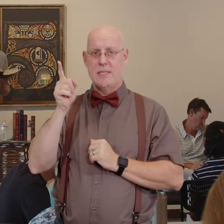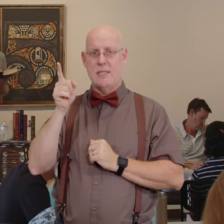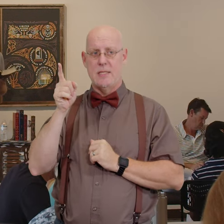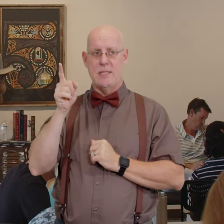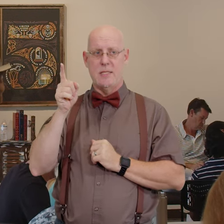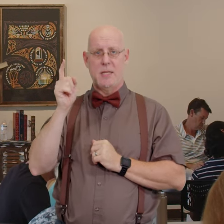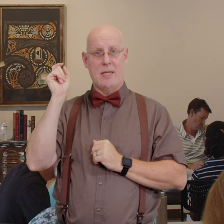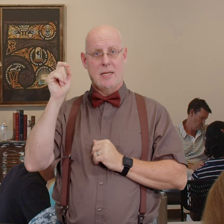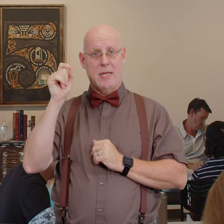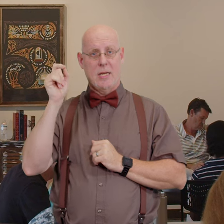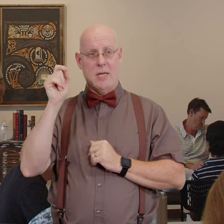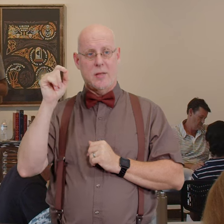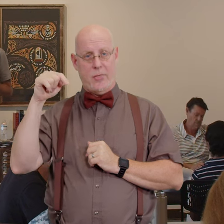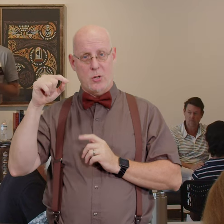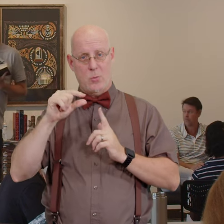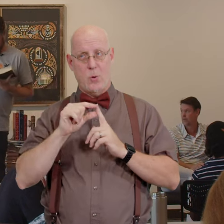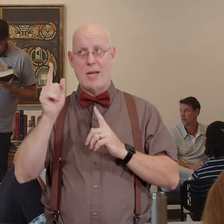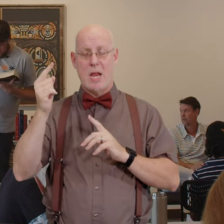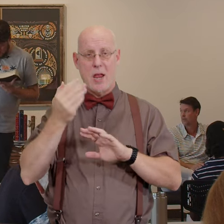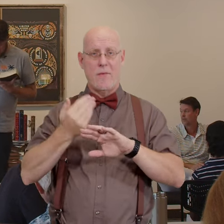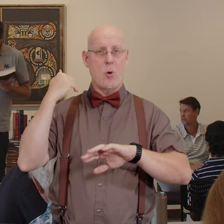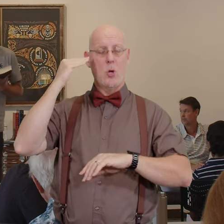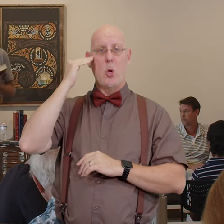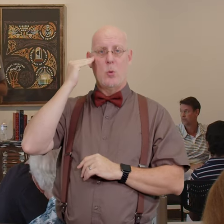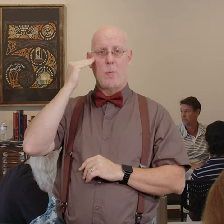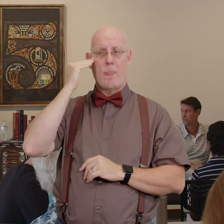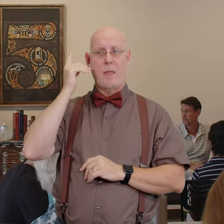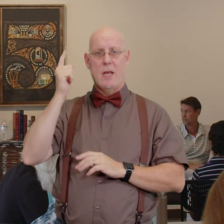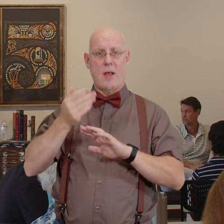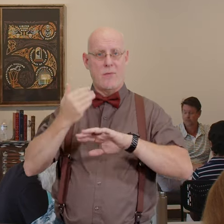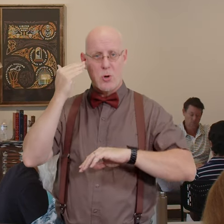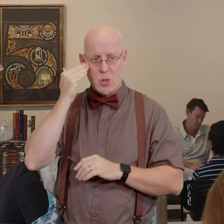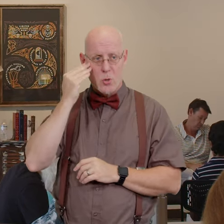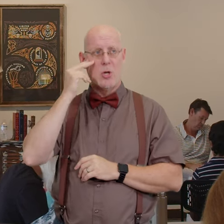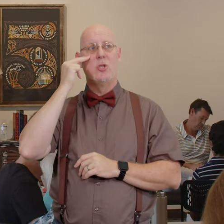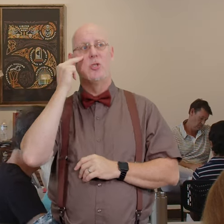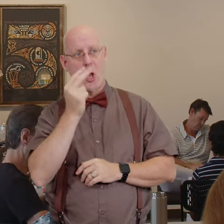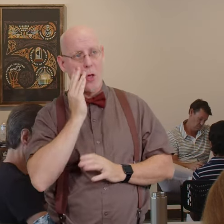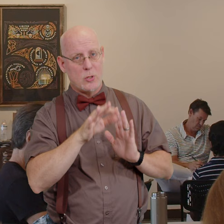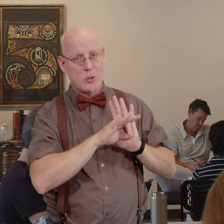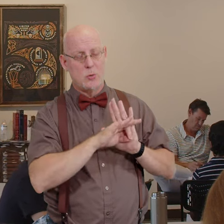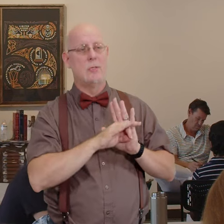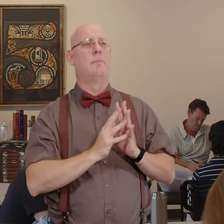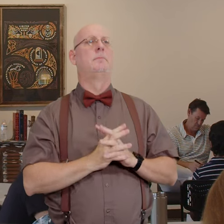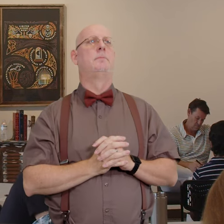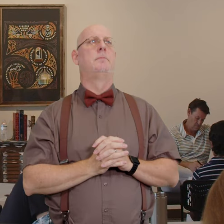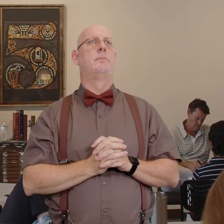he, ding, ding, ding, ding, there it is. He foreknew. For those whom he foreknew, he saw they were going to choose